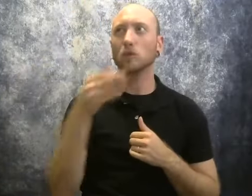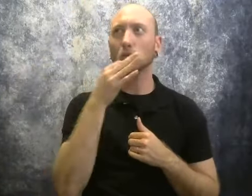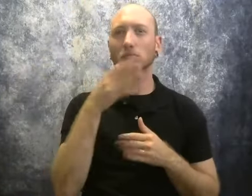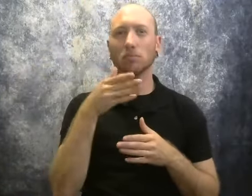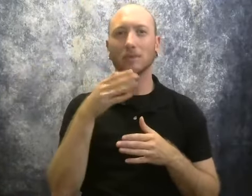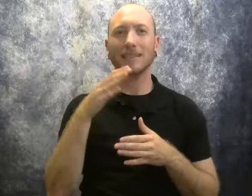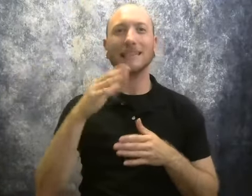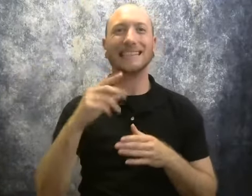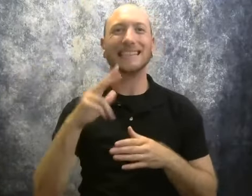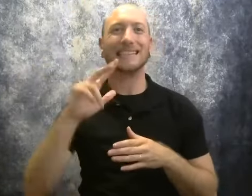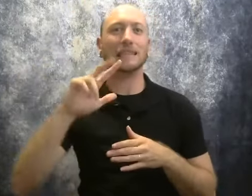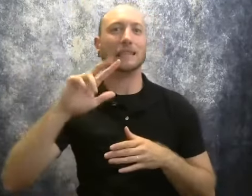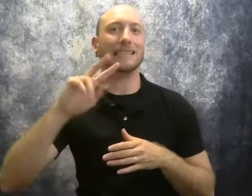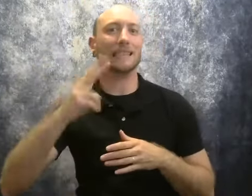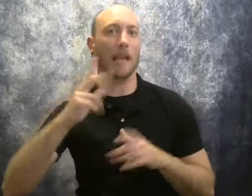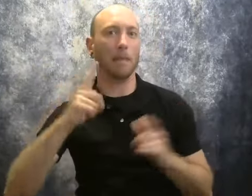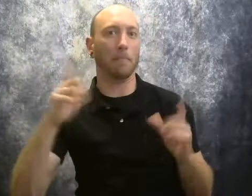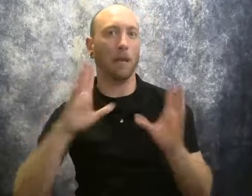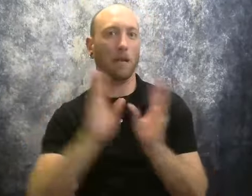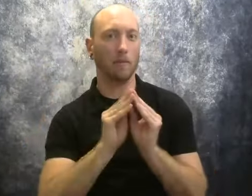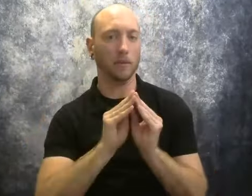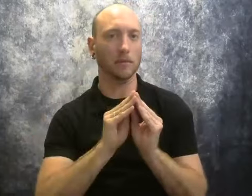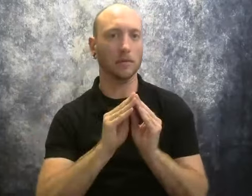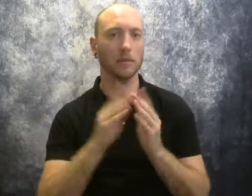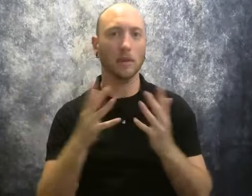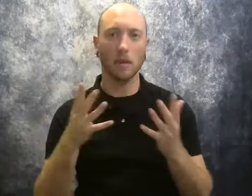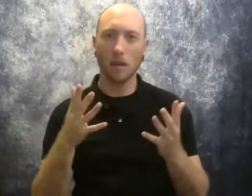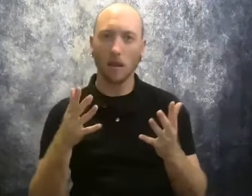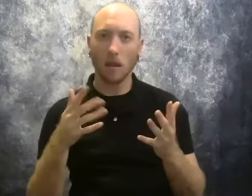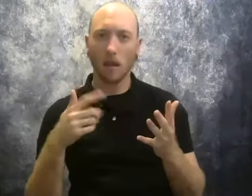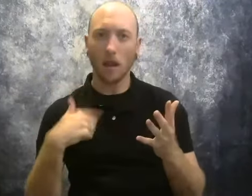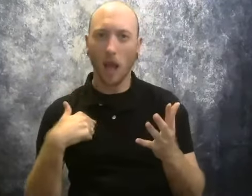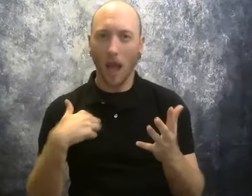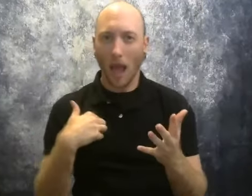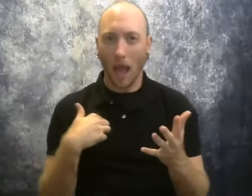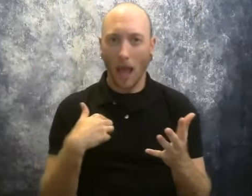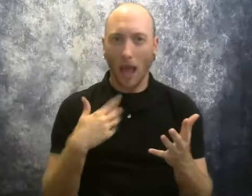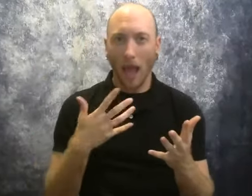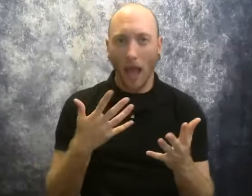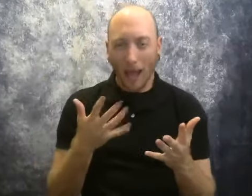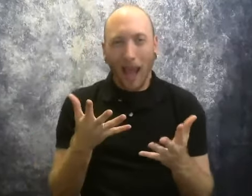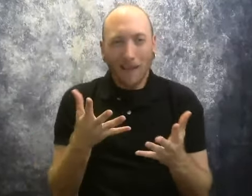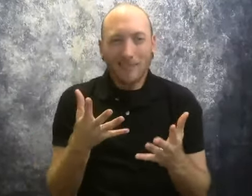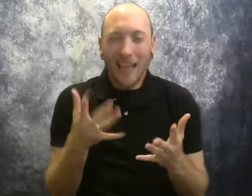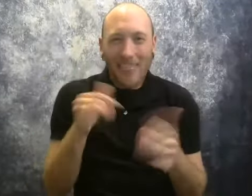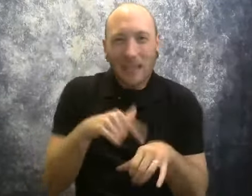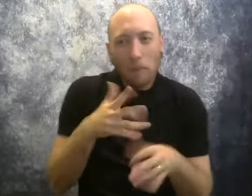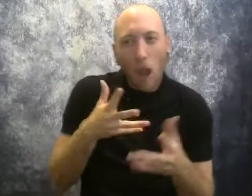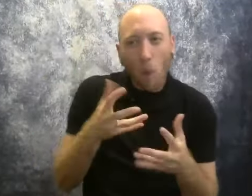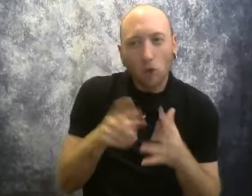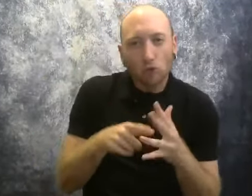it might have been the second conference I went to, and it was a sequence of events. I've been trying to start the